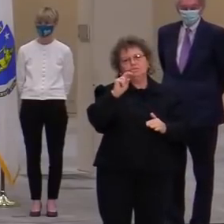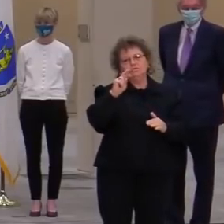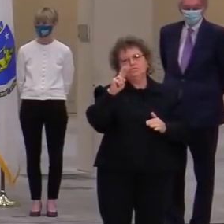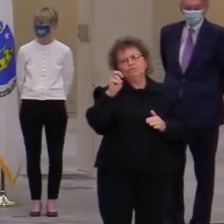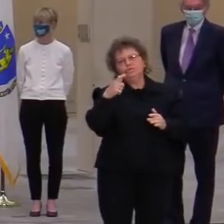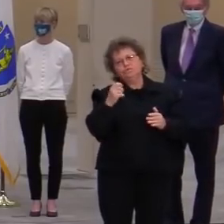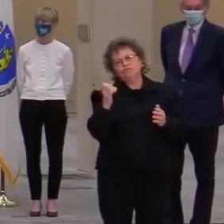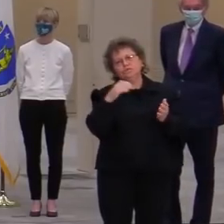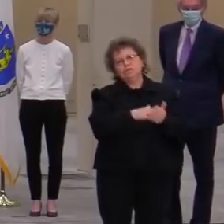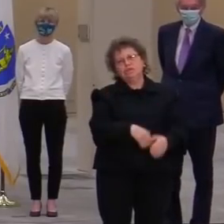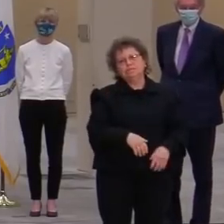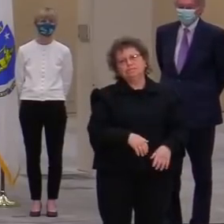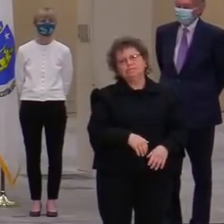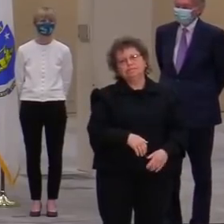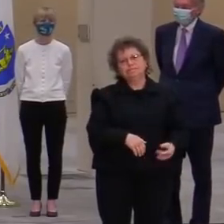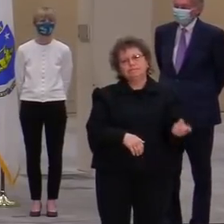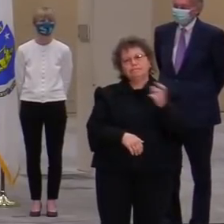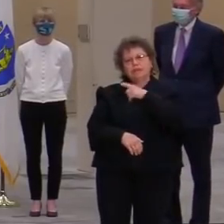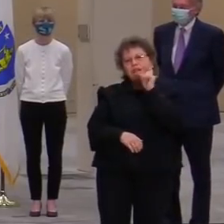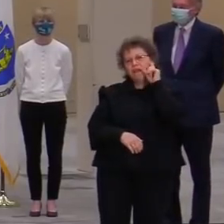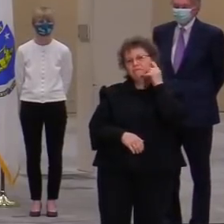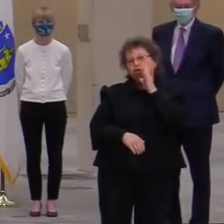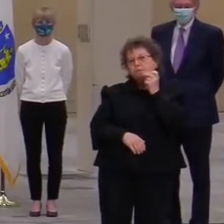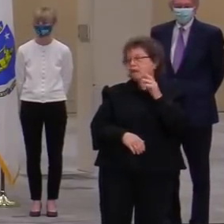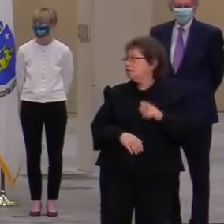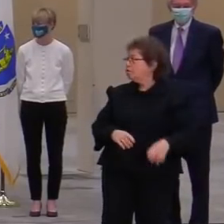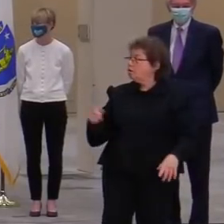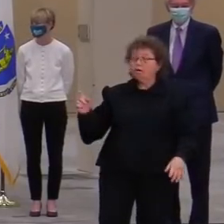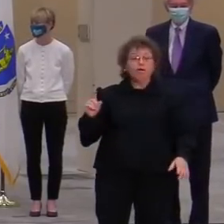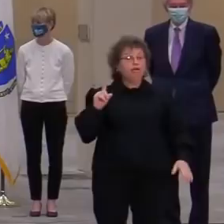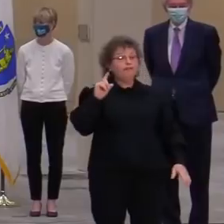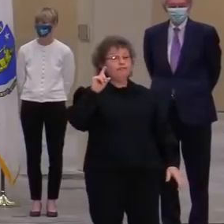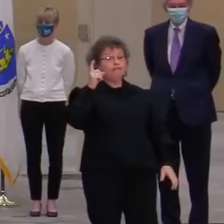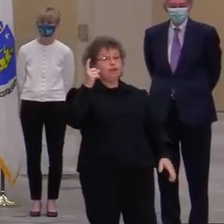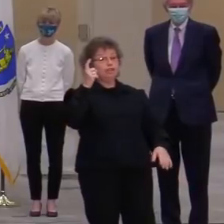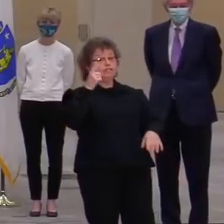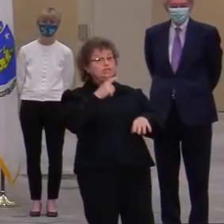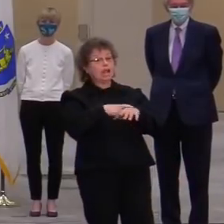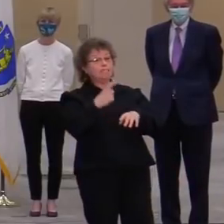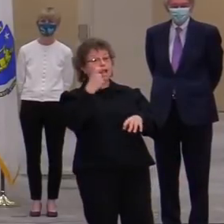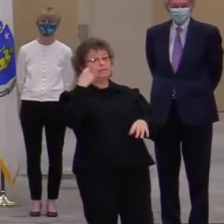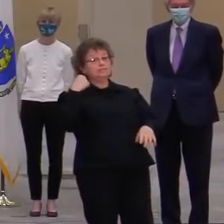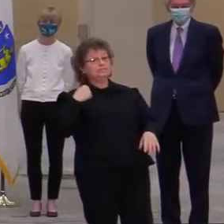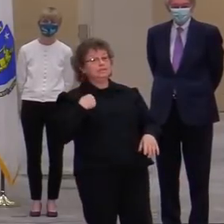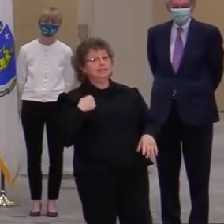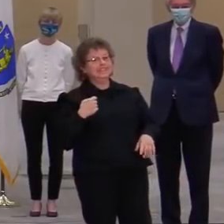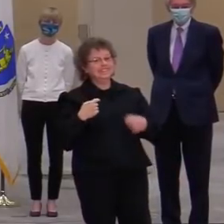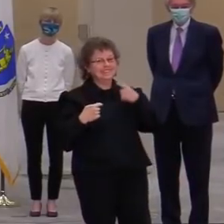First time.